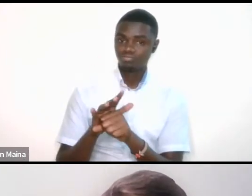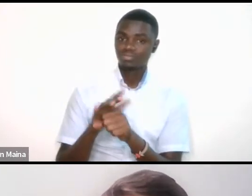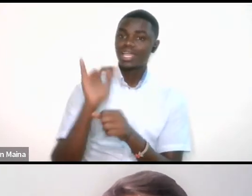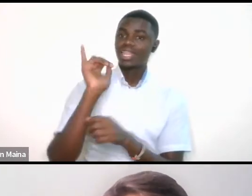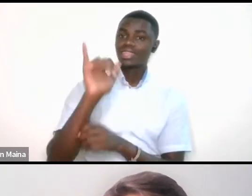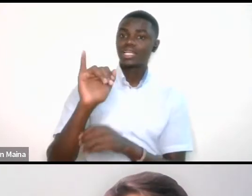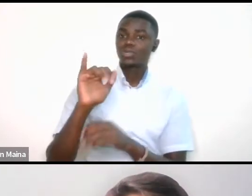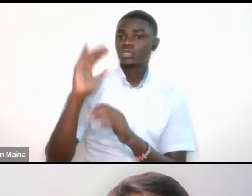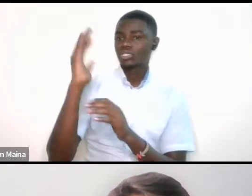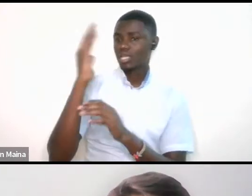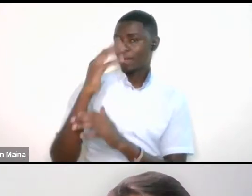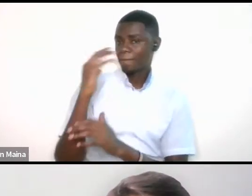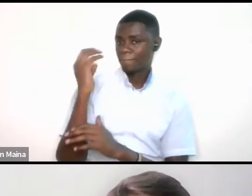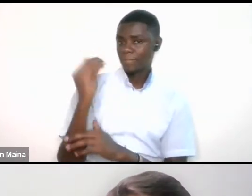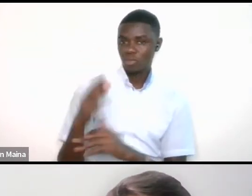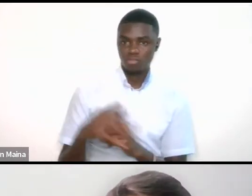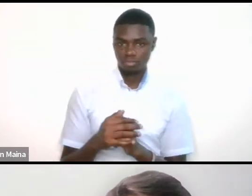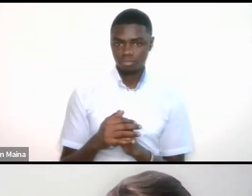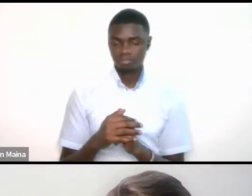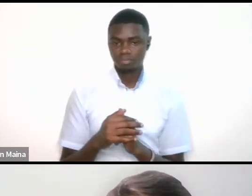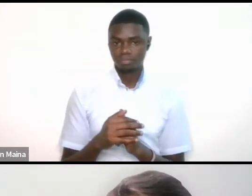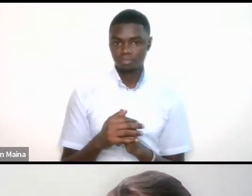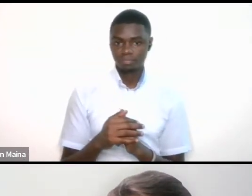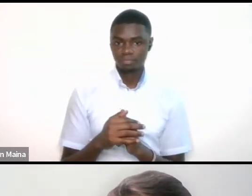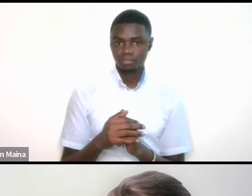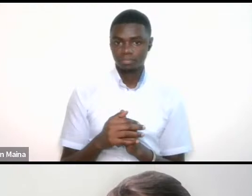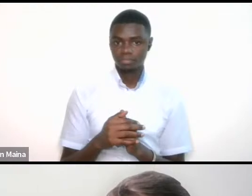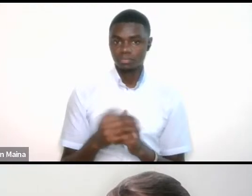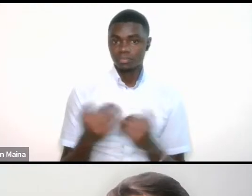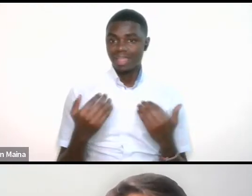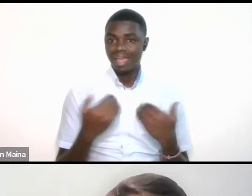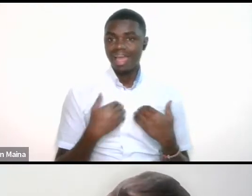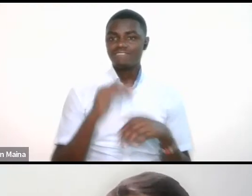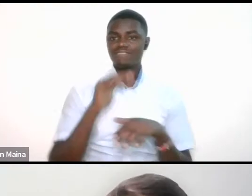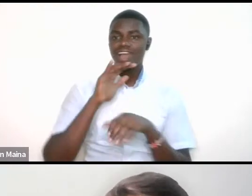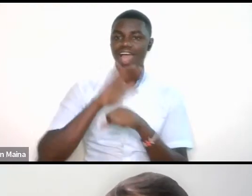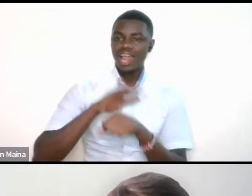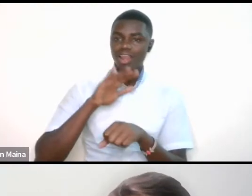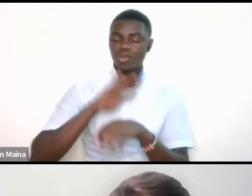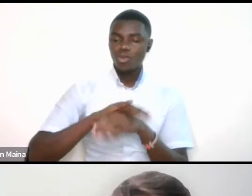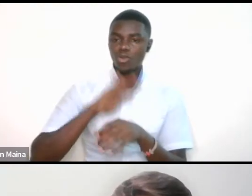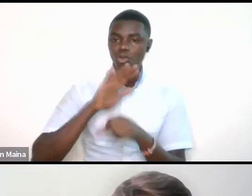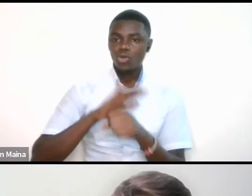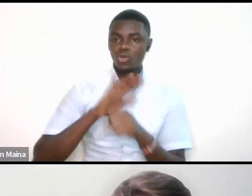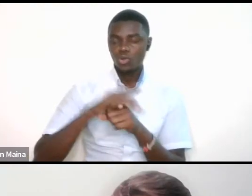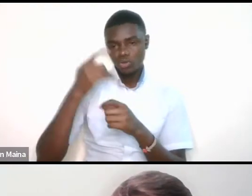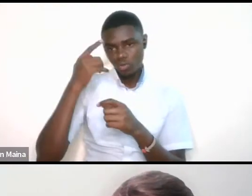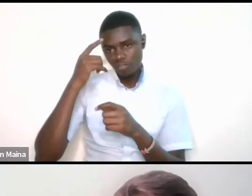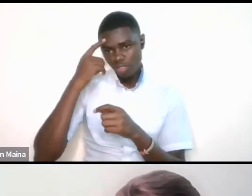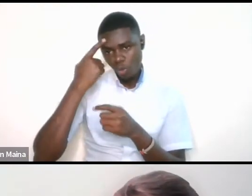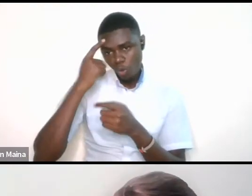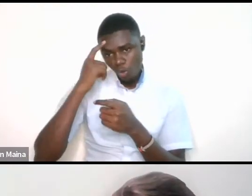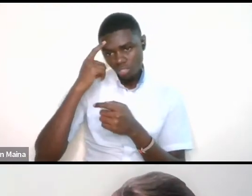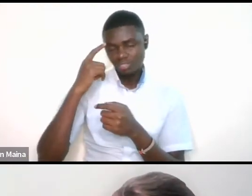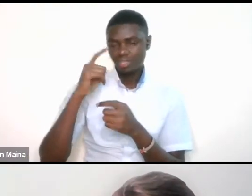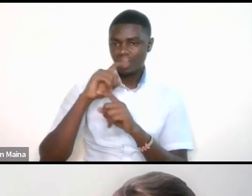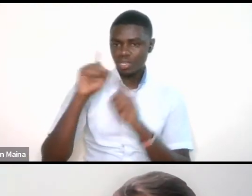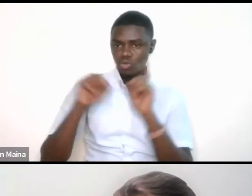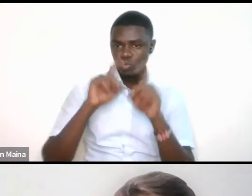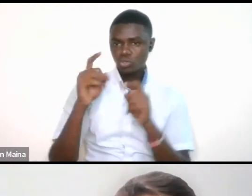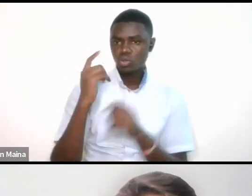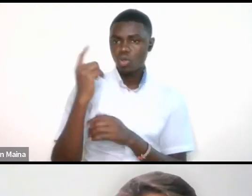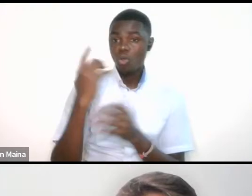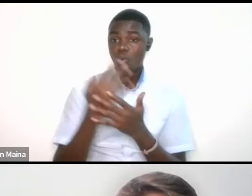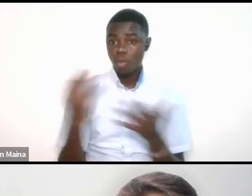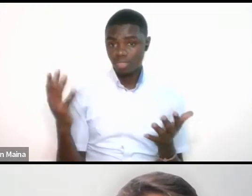beautiful. I have a lot of thoughts and my own questions, but one thing as we